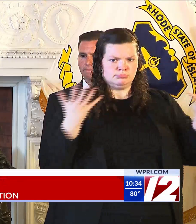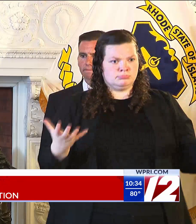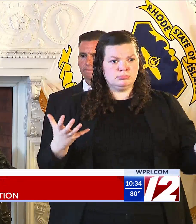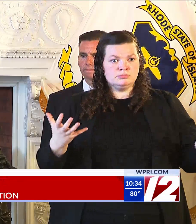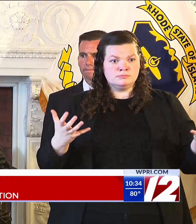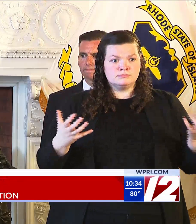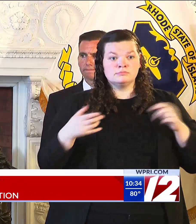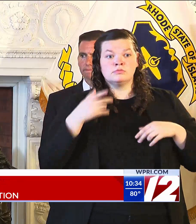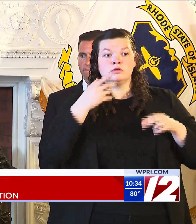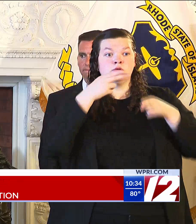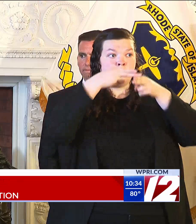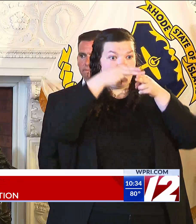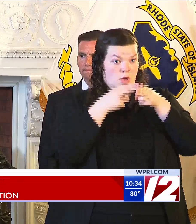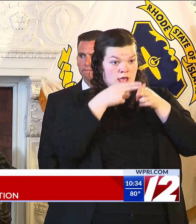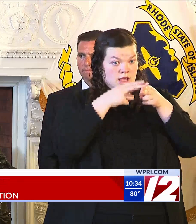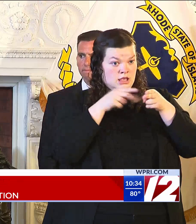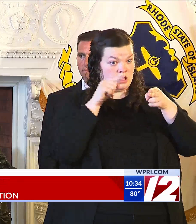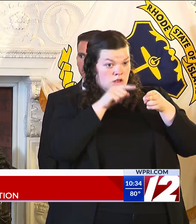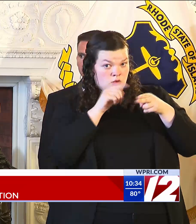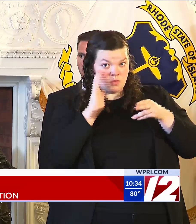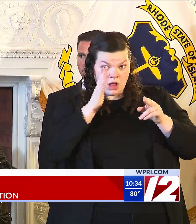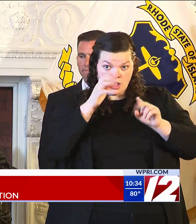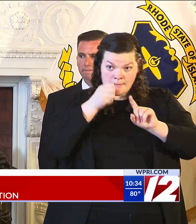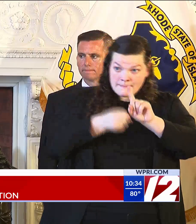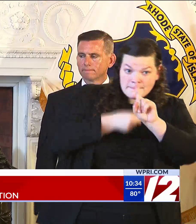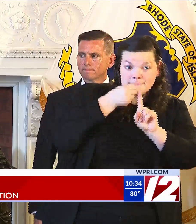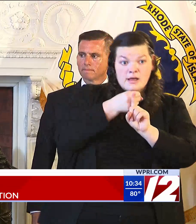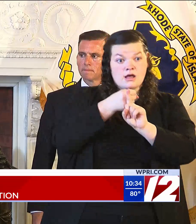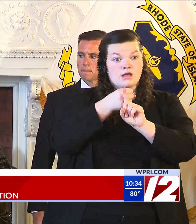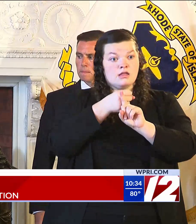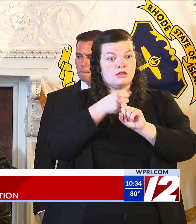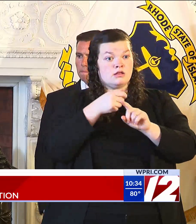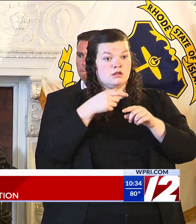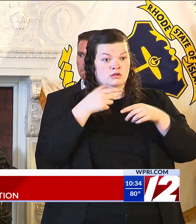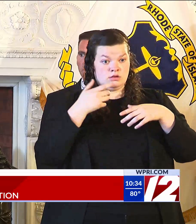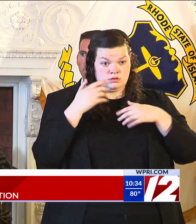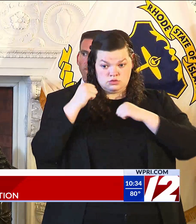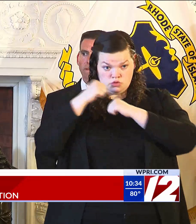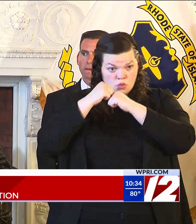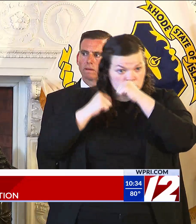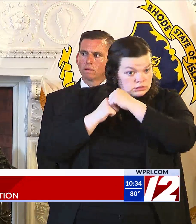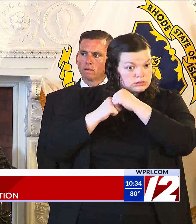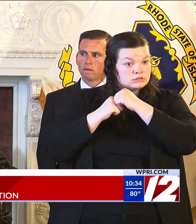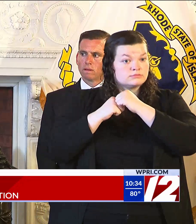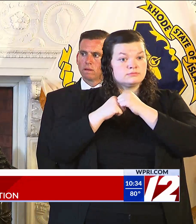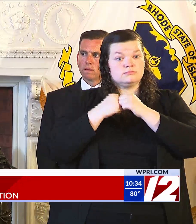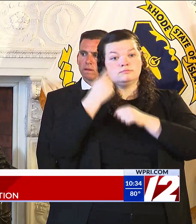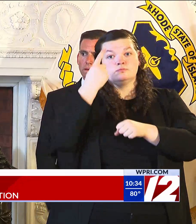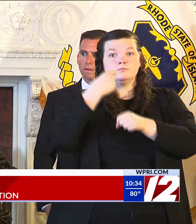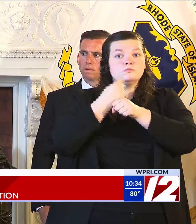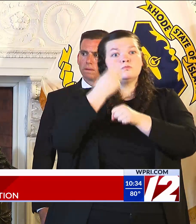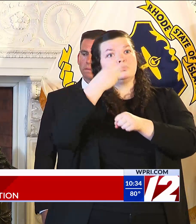they were of any concern for use during a construction period, whether it be 1 year, 2 year, 3 year, or 4